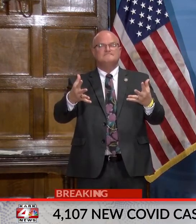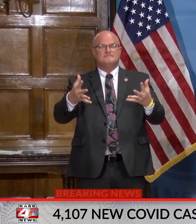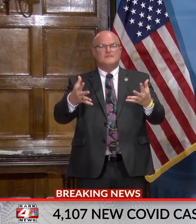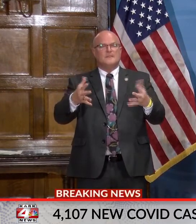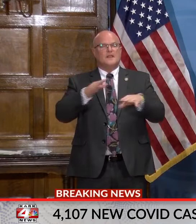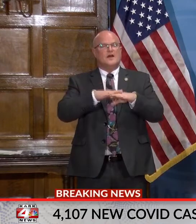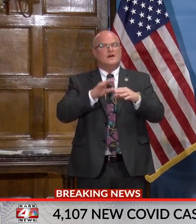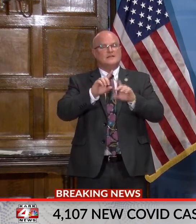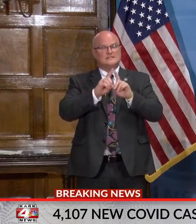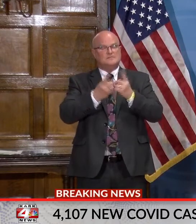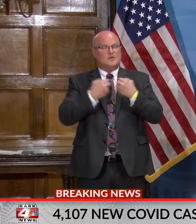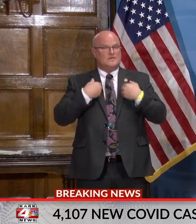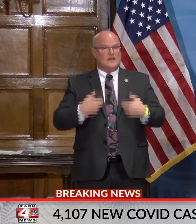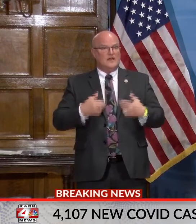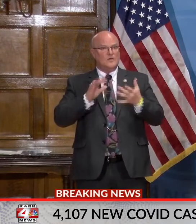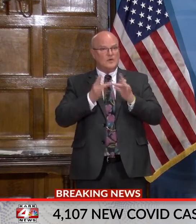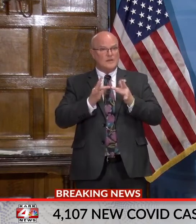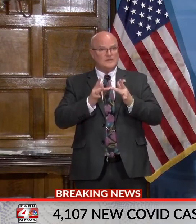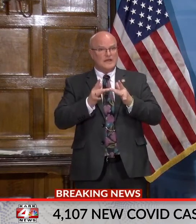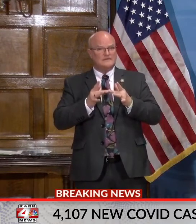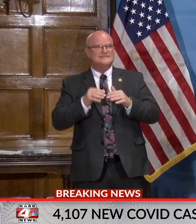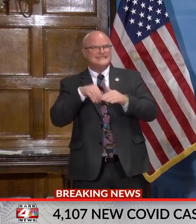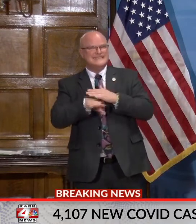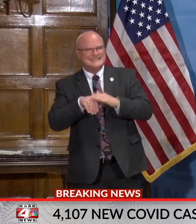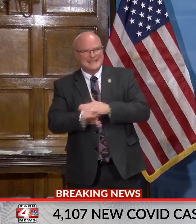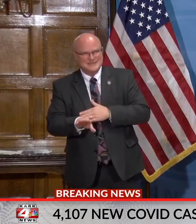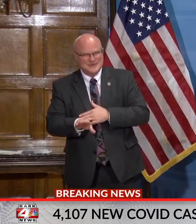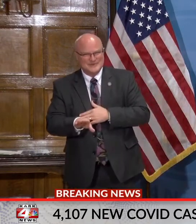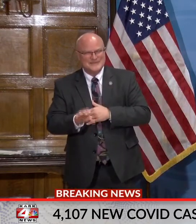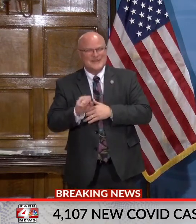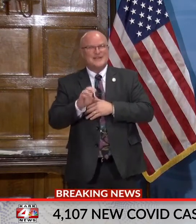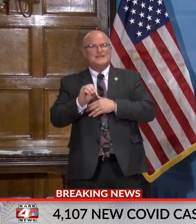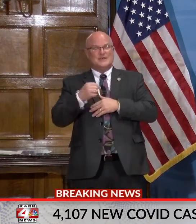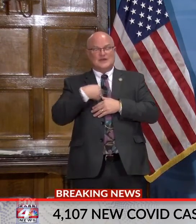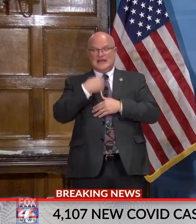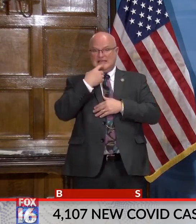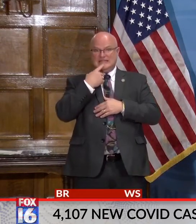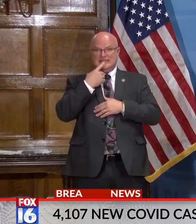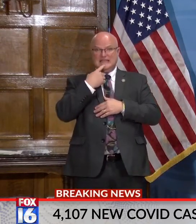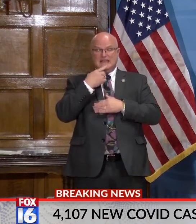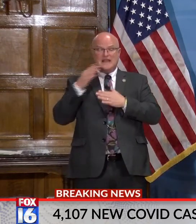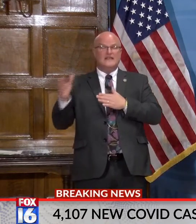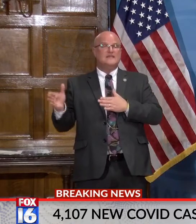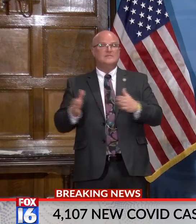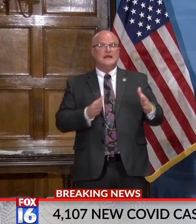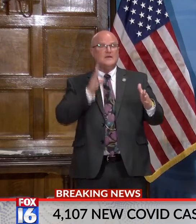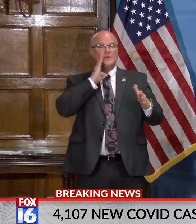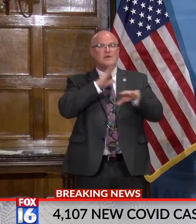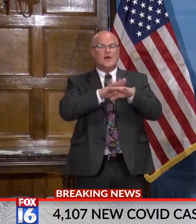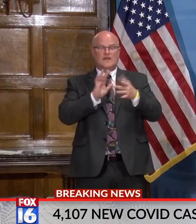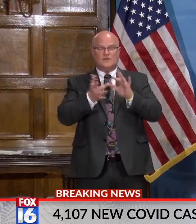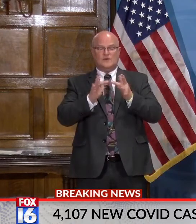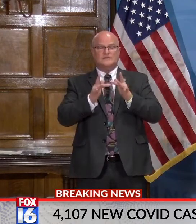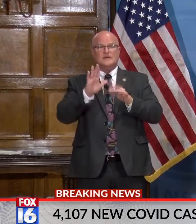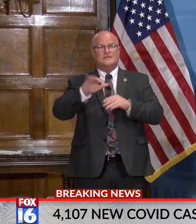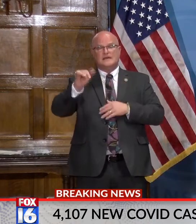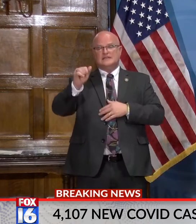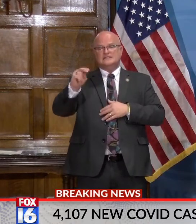the Department of Health website, which is accessible. And so, just as I indicated, the plan will be on the website by